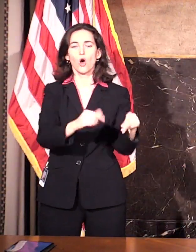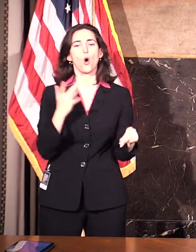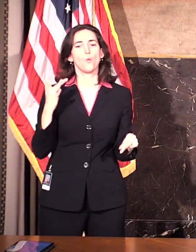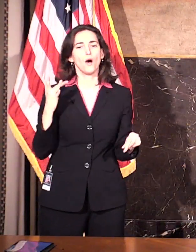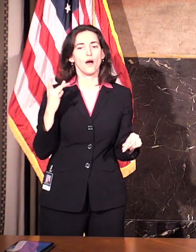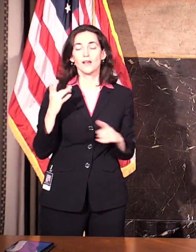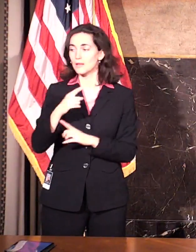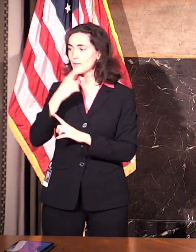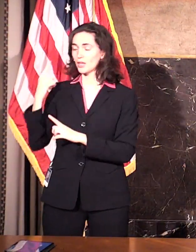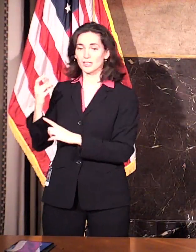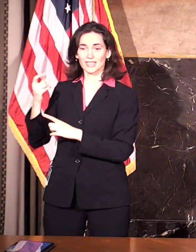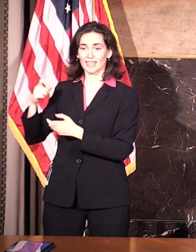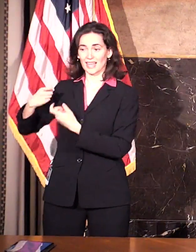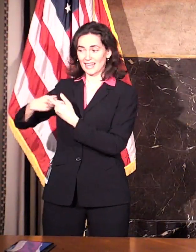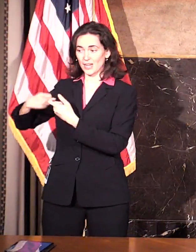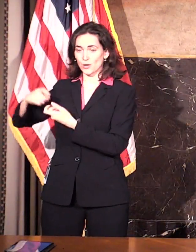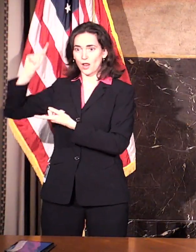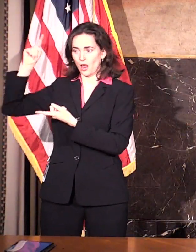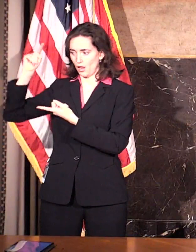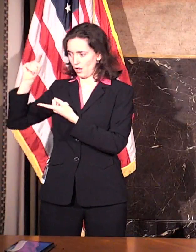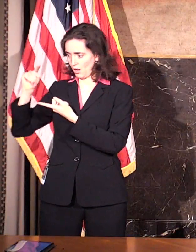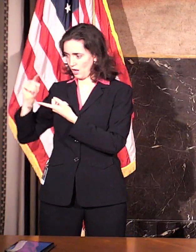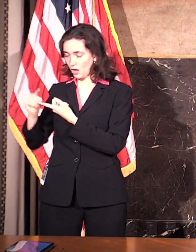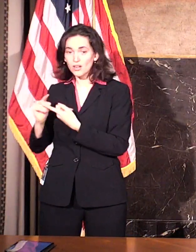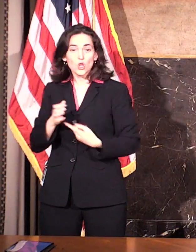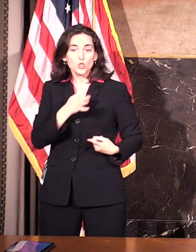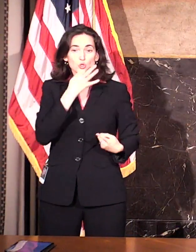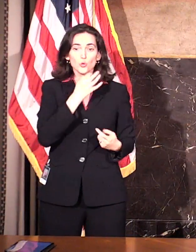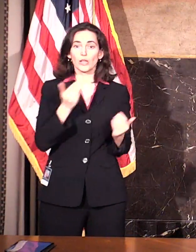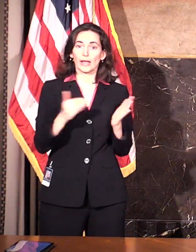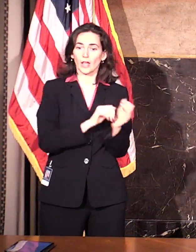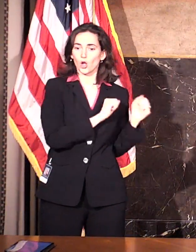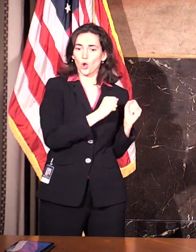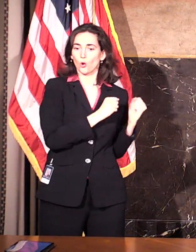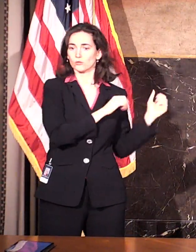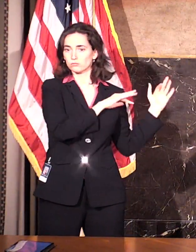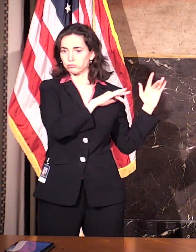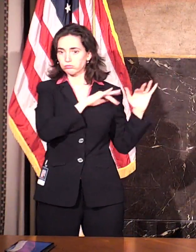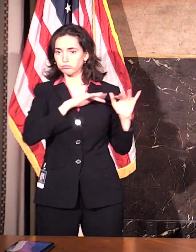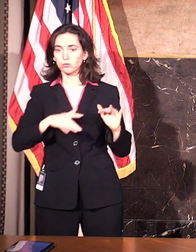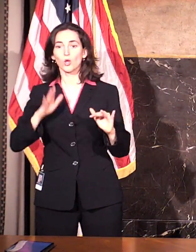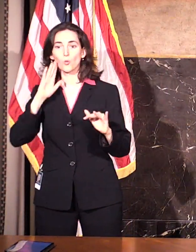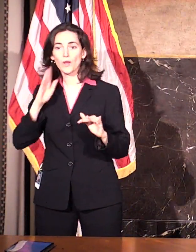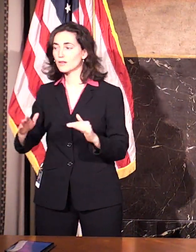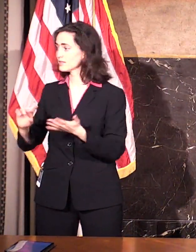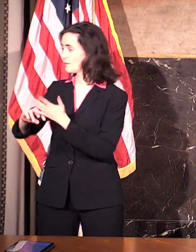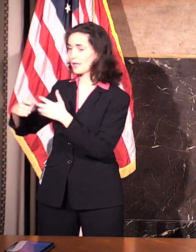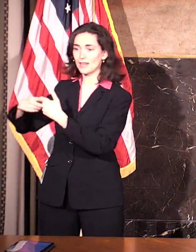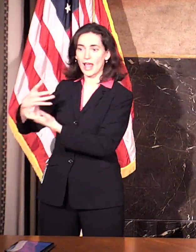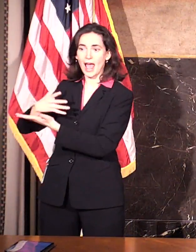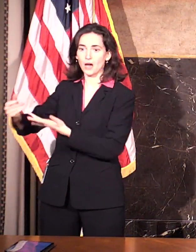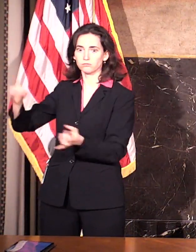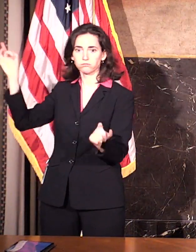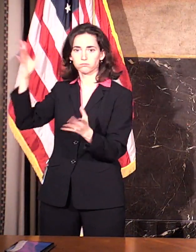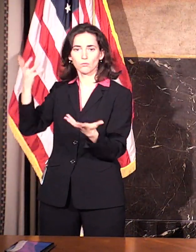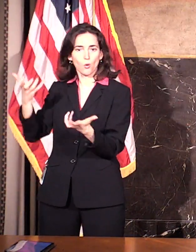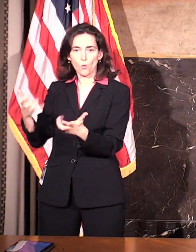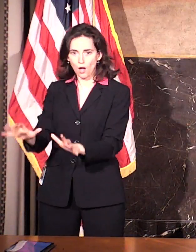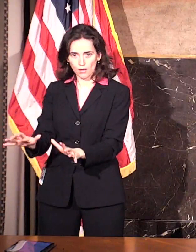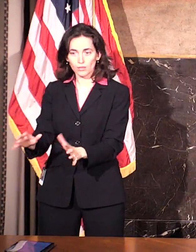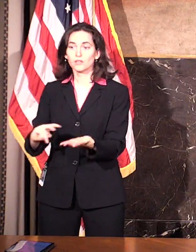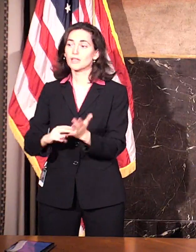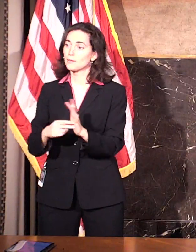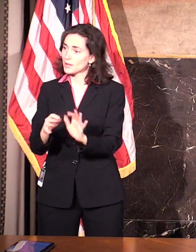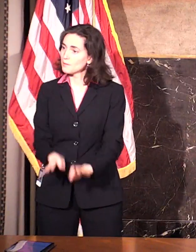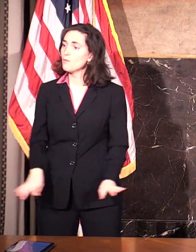when you had a second weather system coming in on the heels of the first one. But it remains important for people to